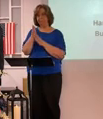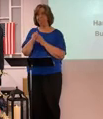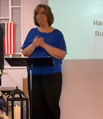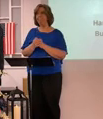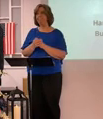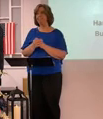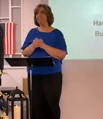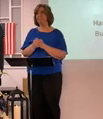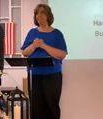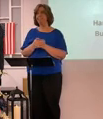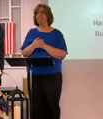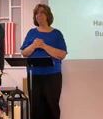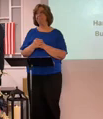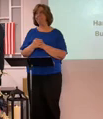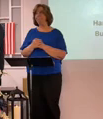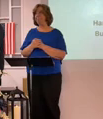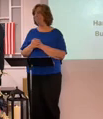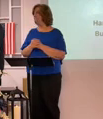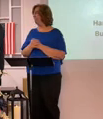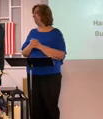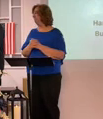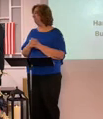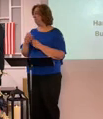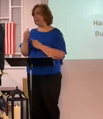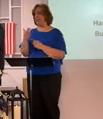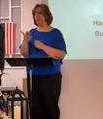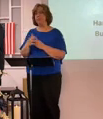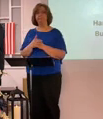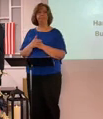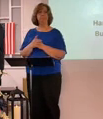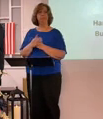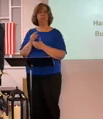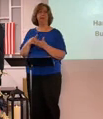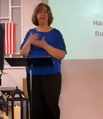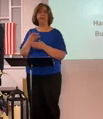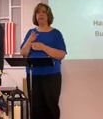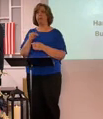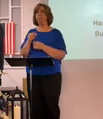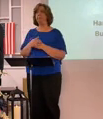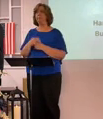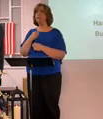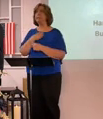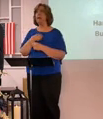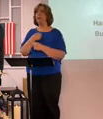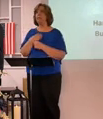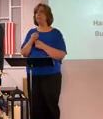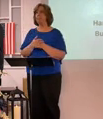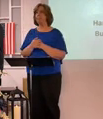Do you have anything else? Do you have anything else? No, sorry. I was